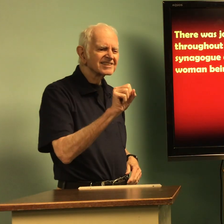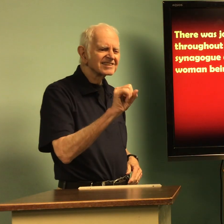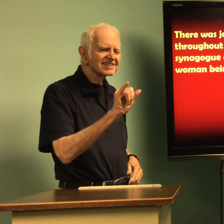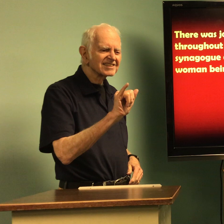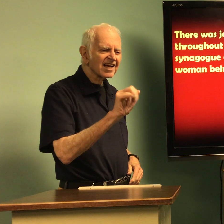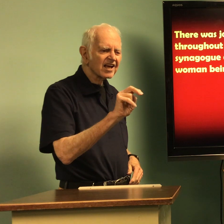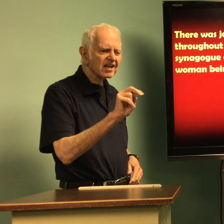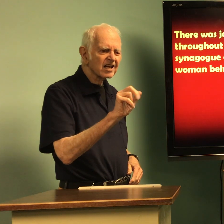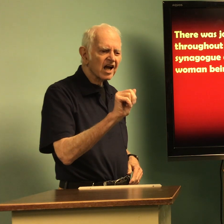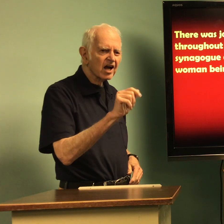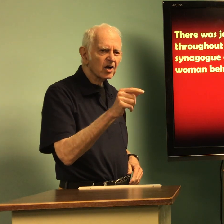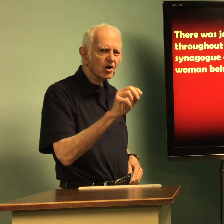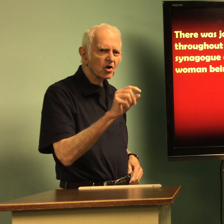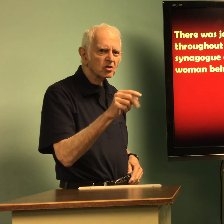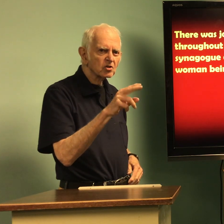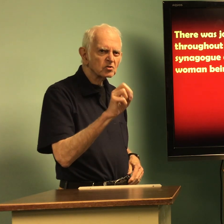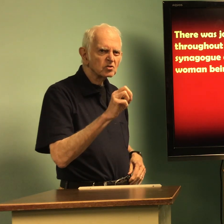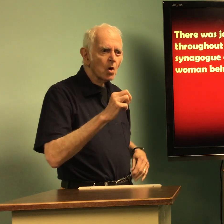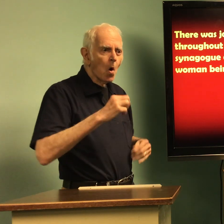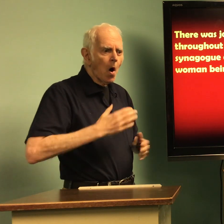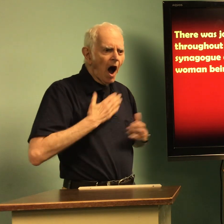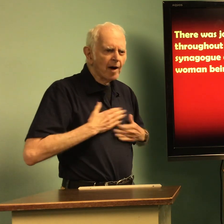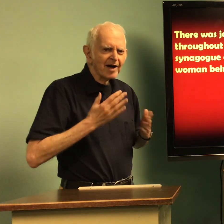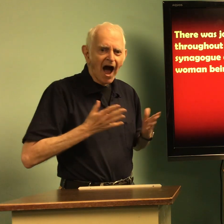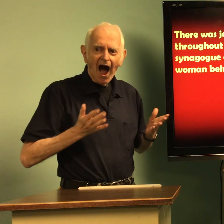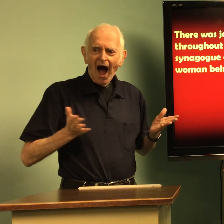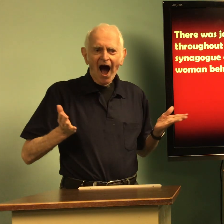There's joy throughout the synagogue. They were happy